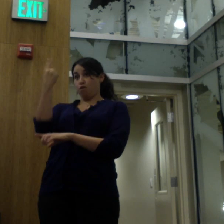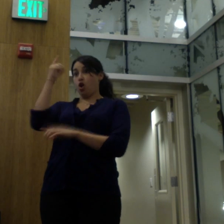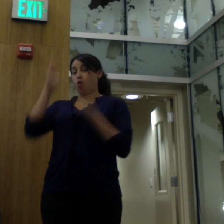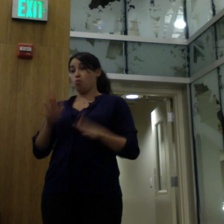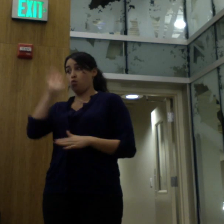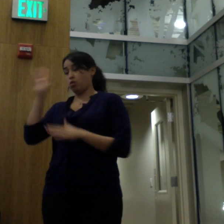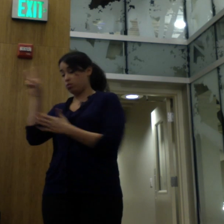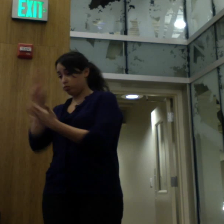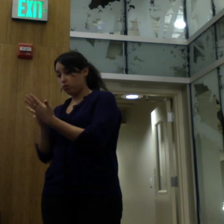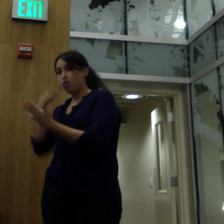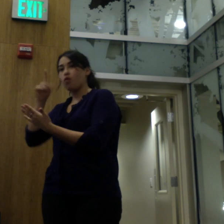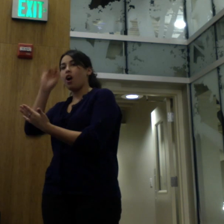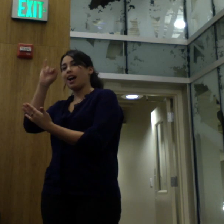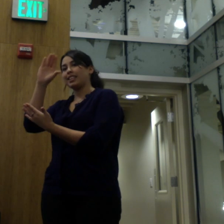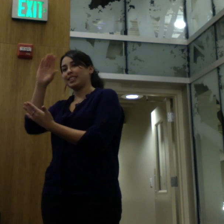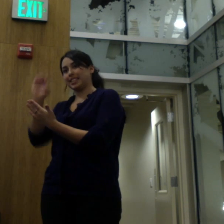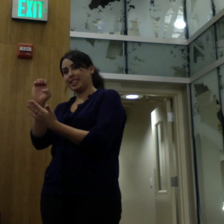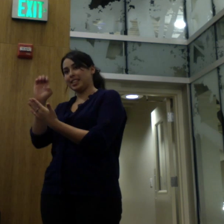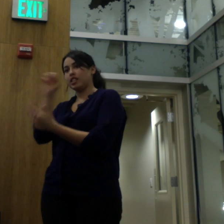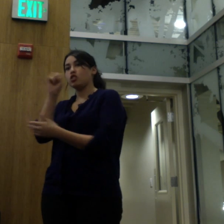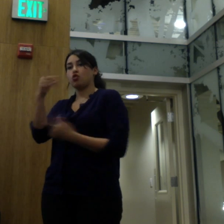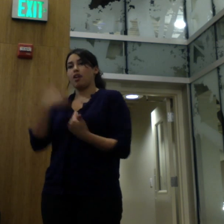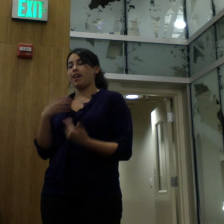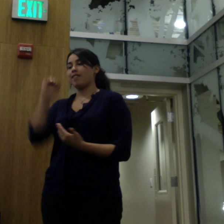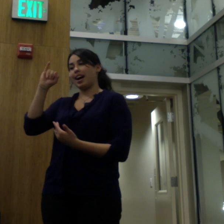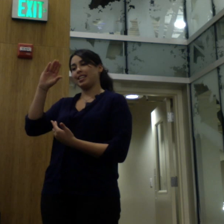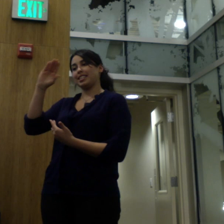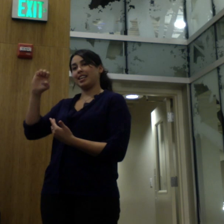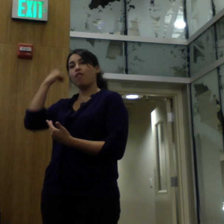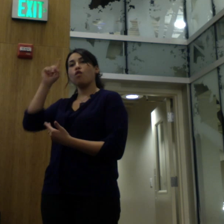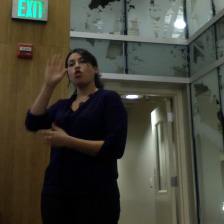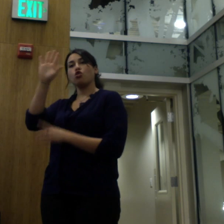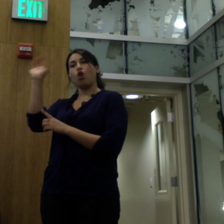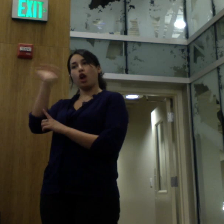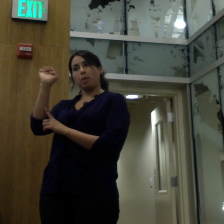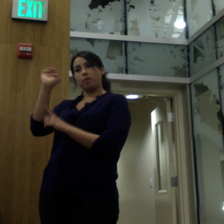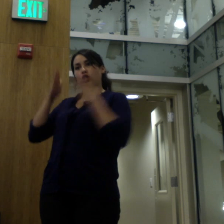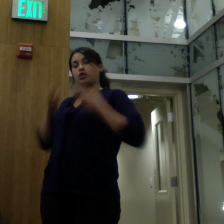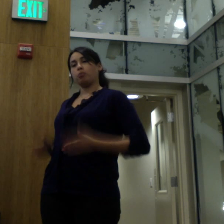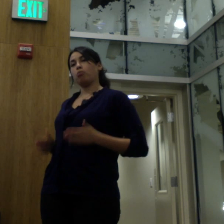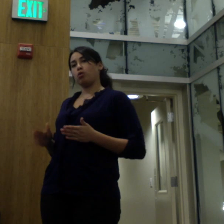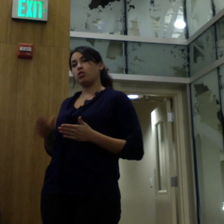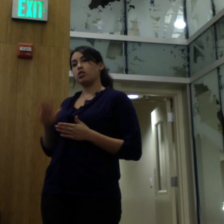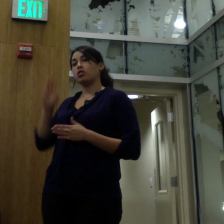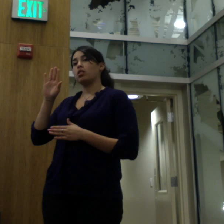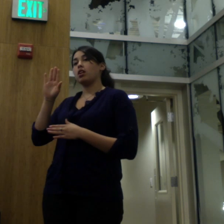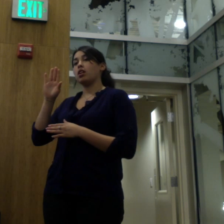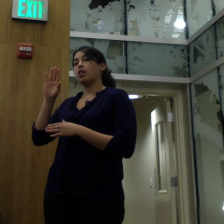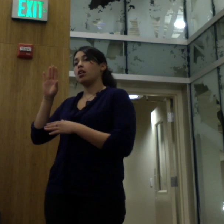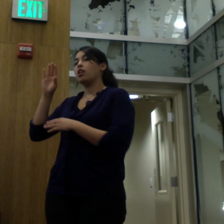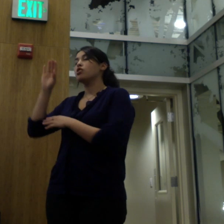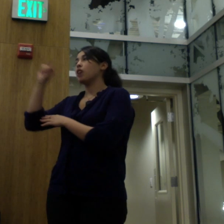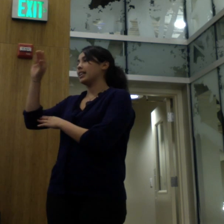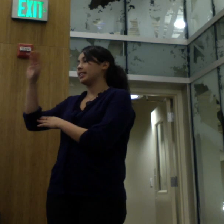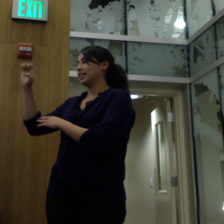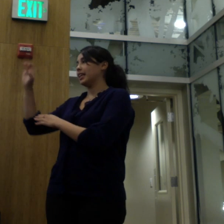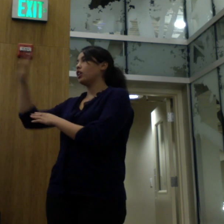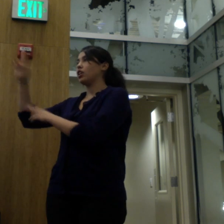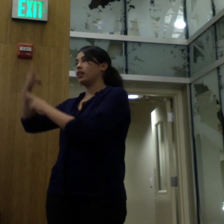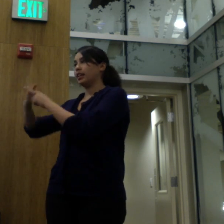is ICE. So you have ICE, the name of the contact, and their phone number in case of